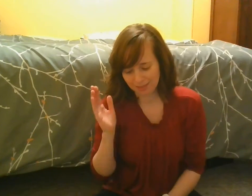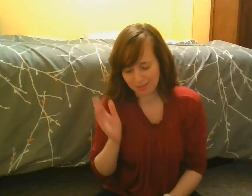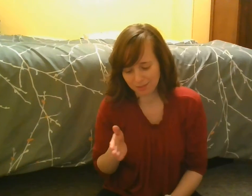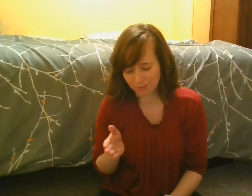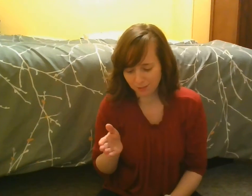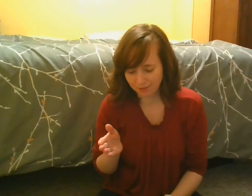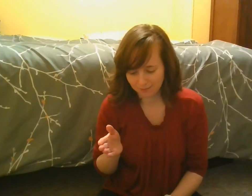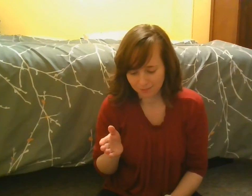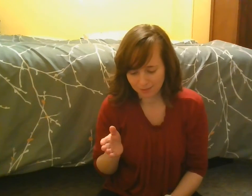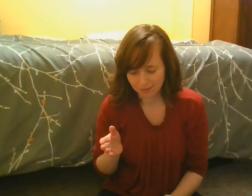Next one.